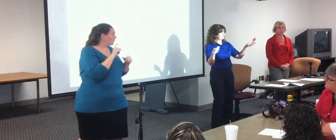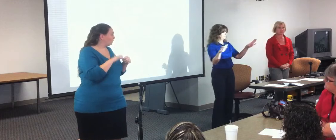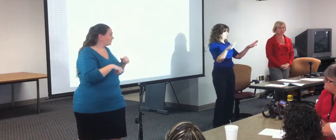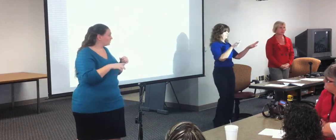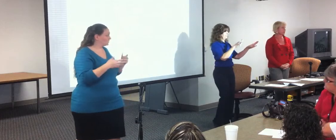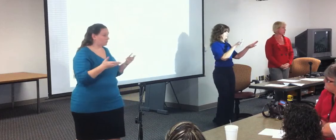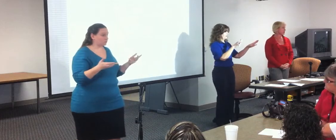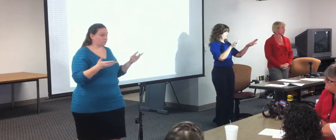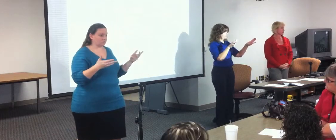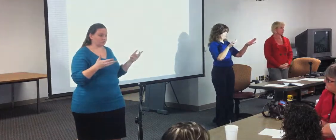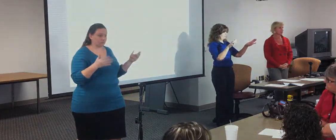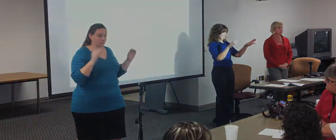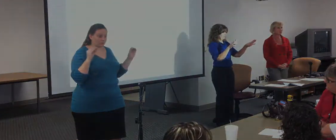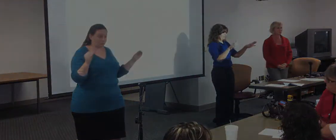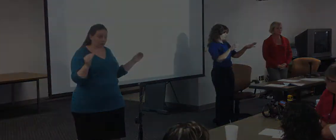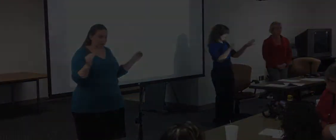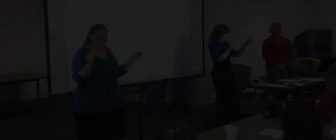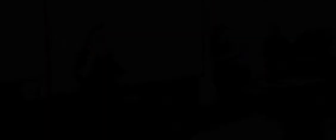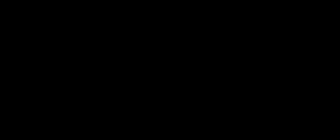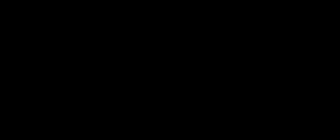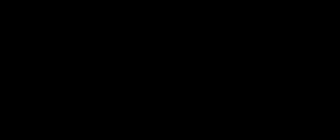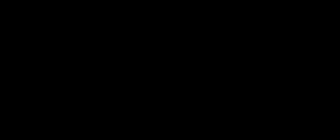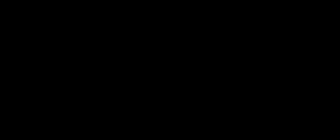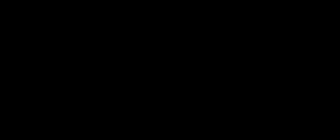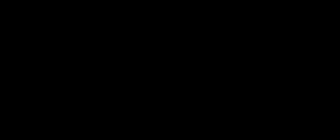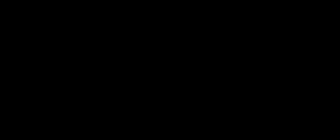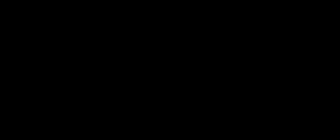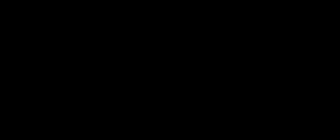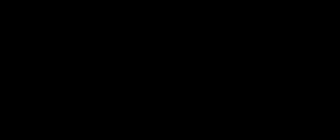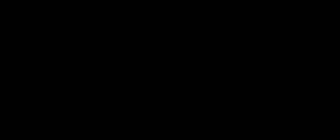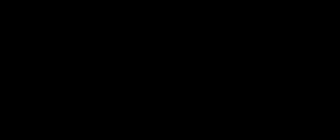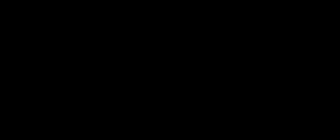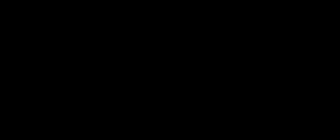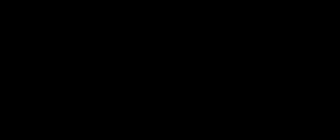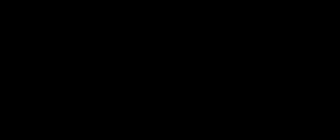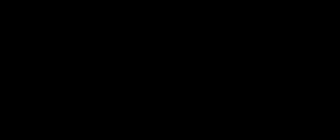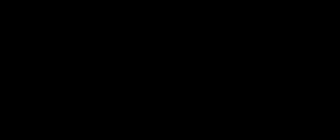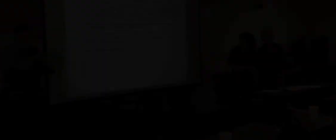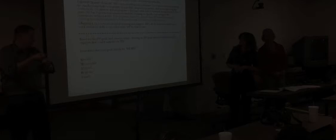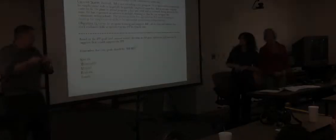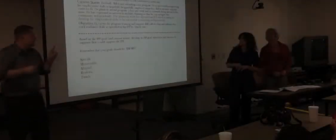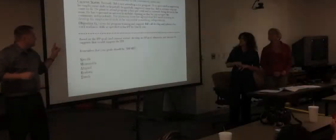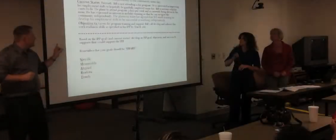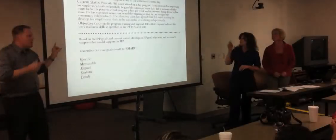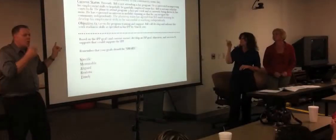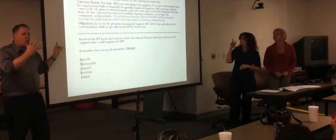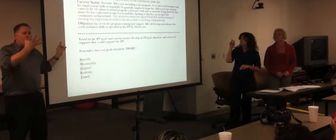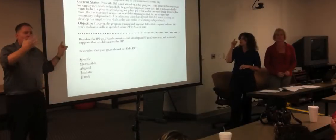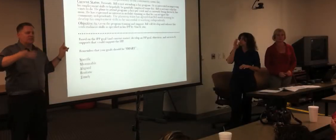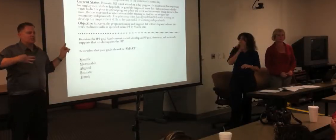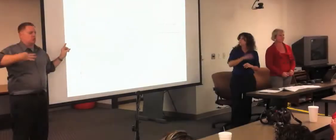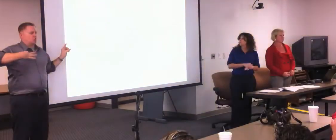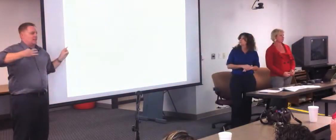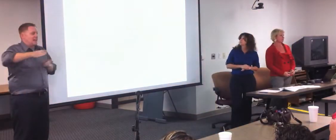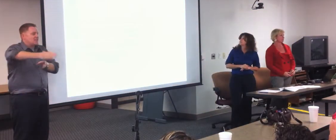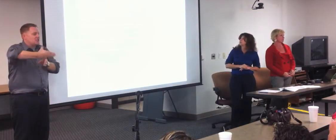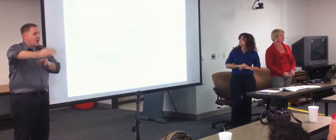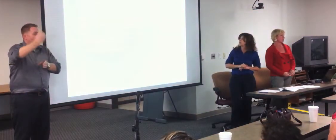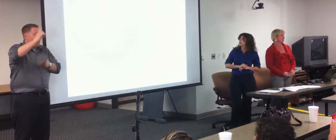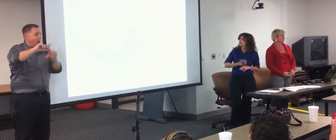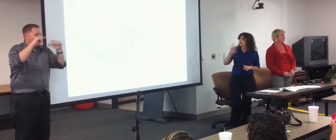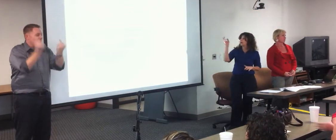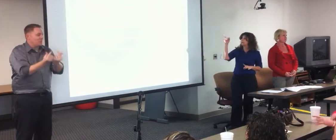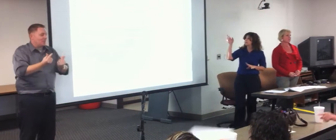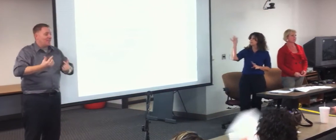Questions? No? Okay, ready, go. So who wants to share one group